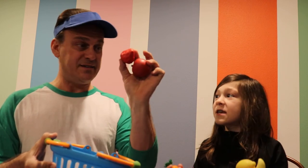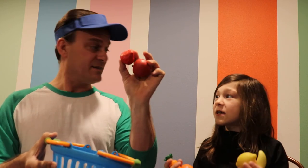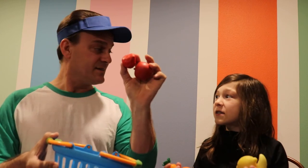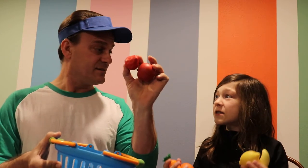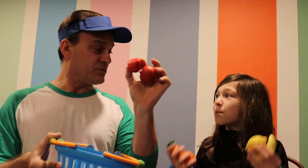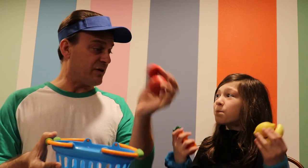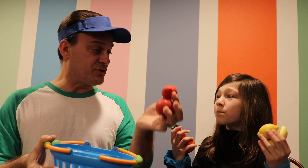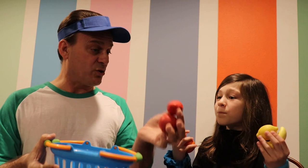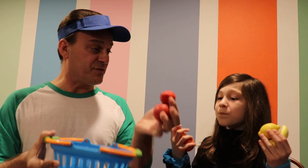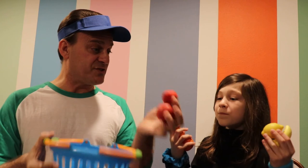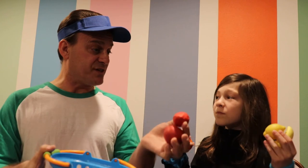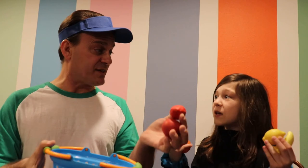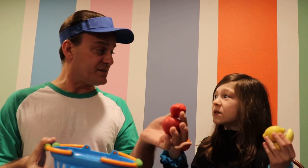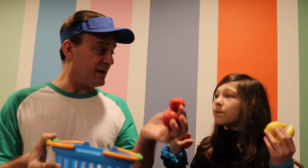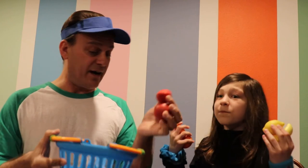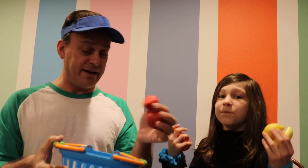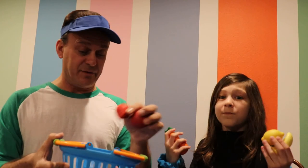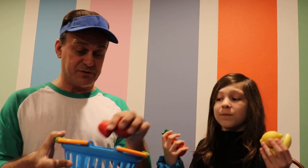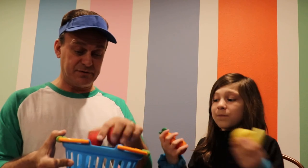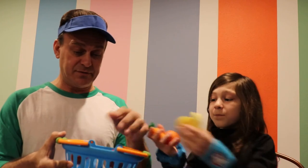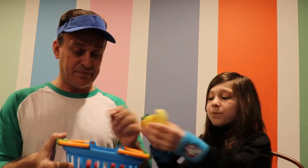3, 4, 5, 6. So we have a total of 6 items.